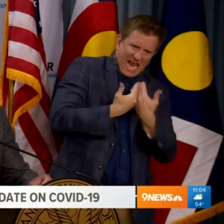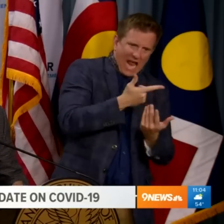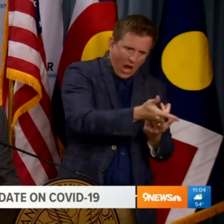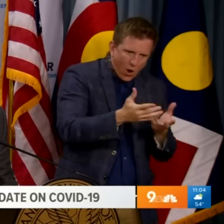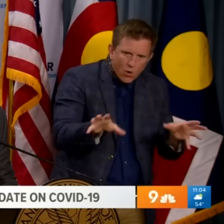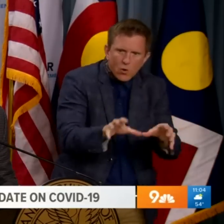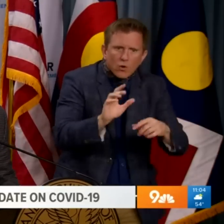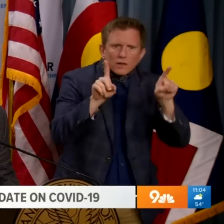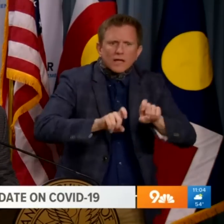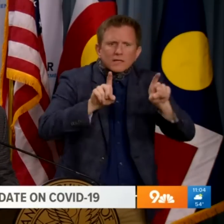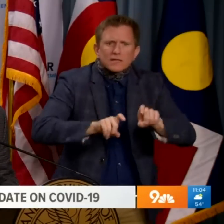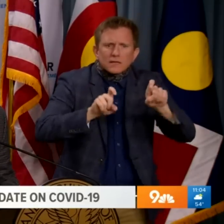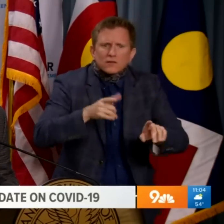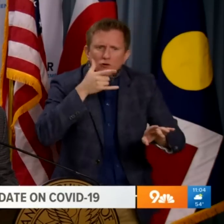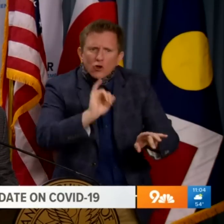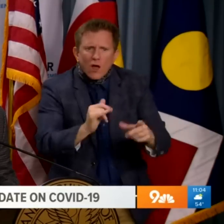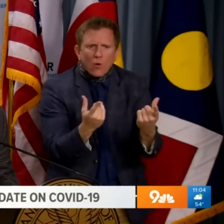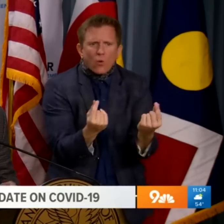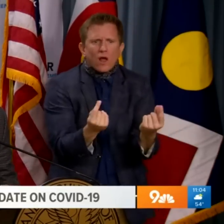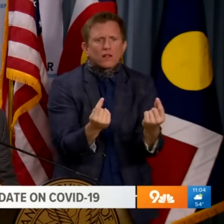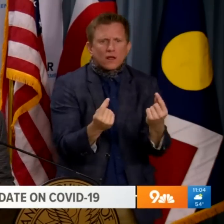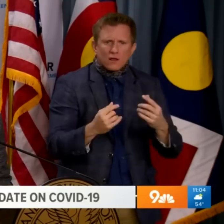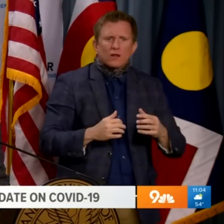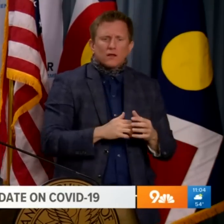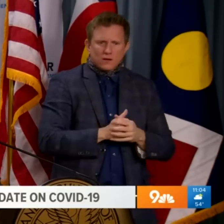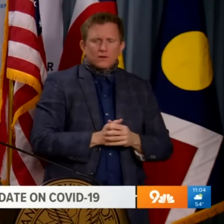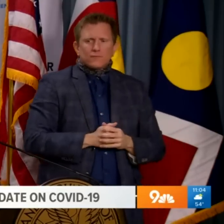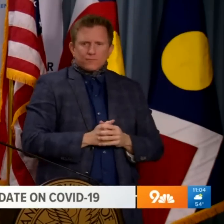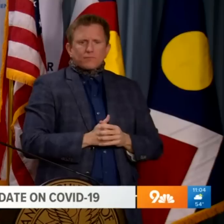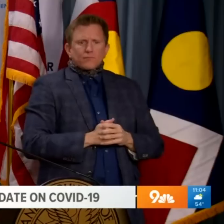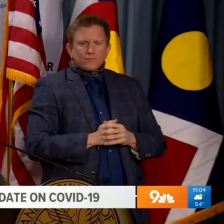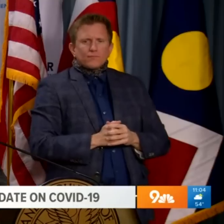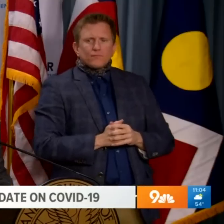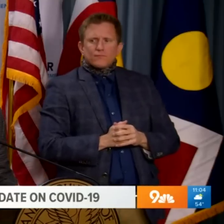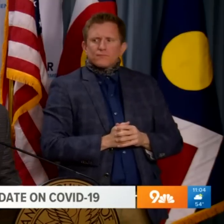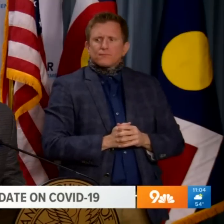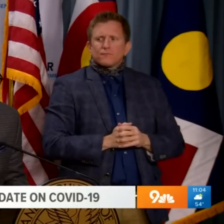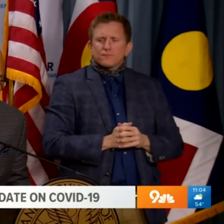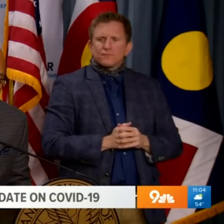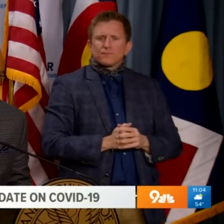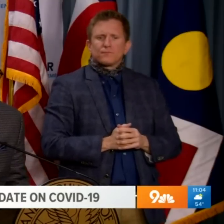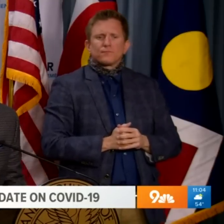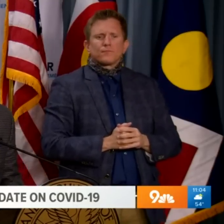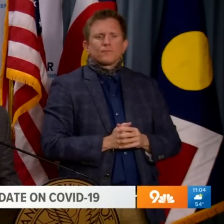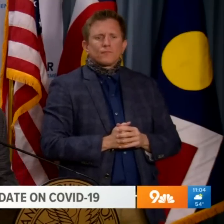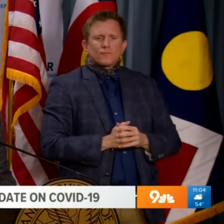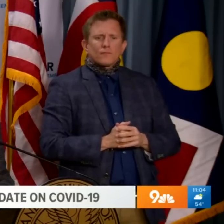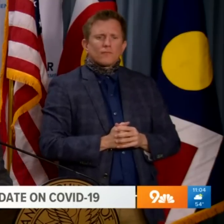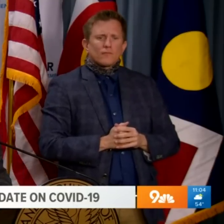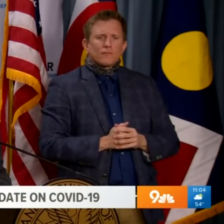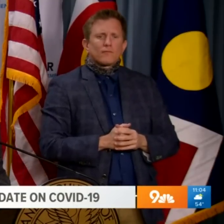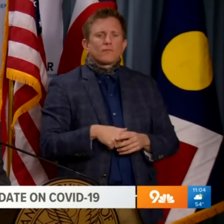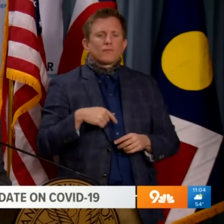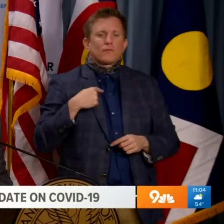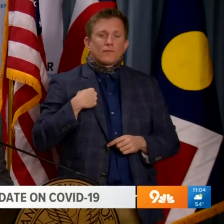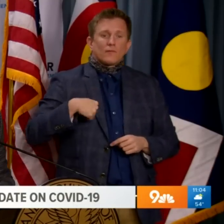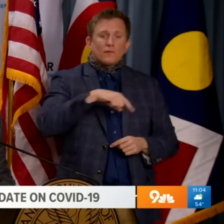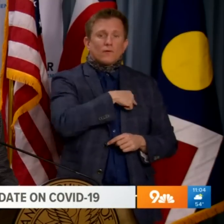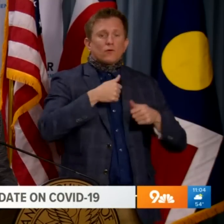for antibodies, as well as retraining and hiring staff for contact tracing. Those are the two